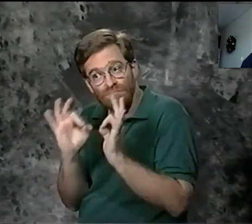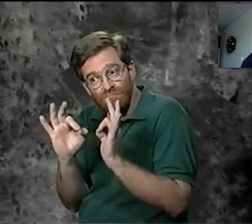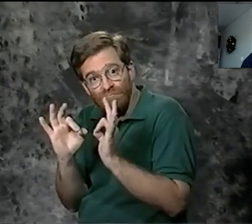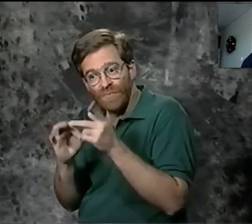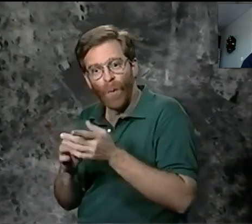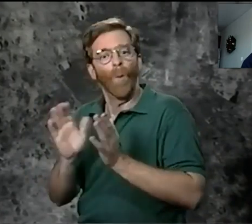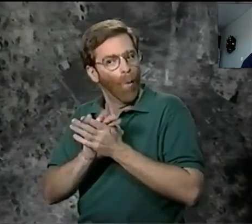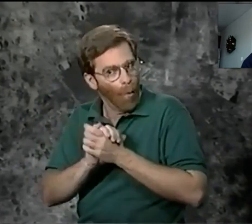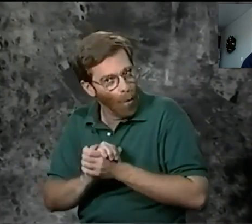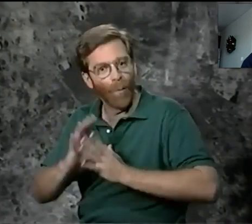food.